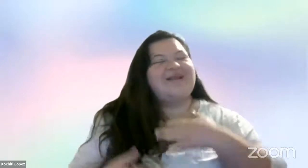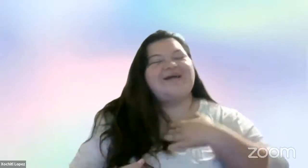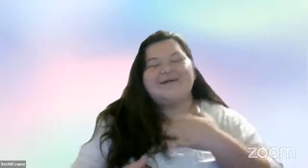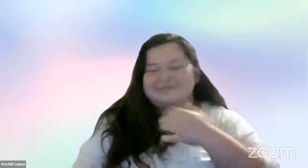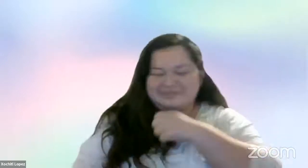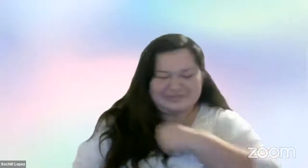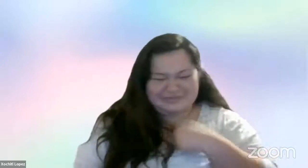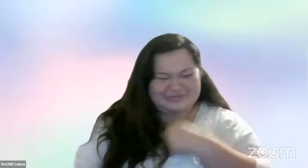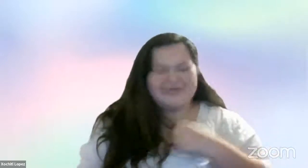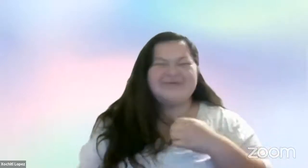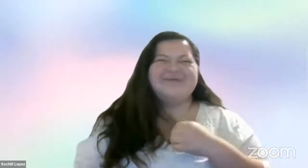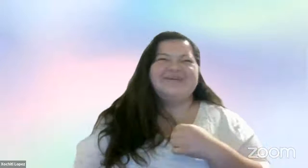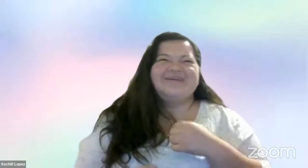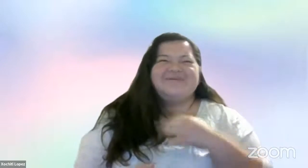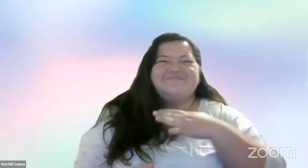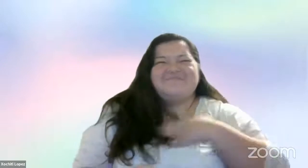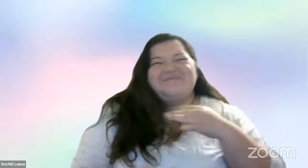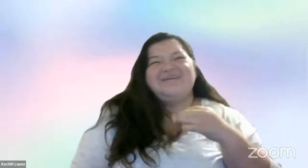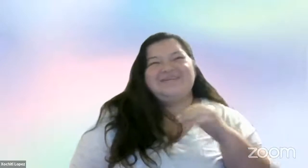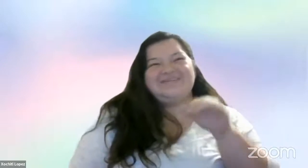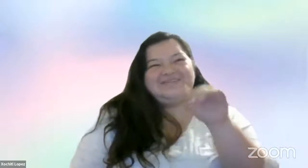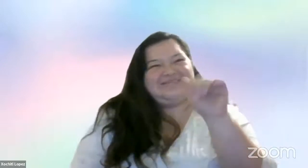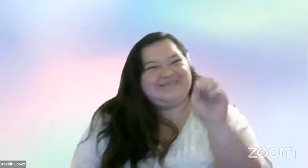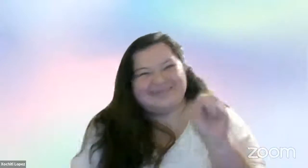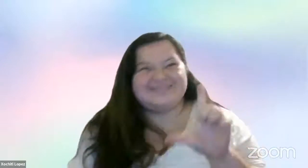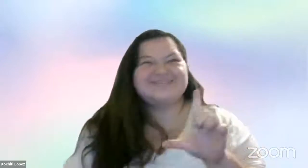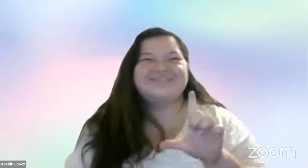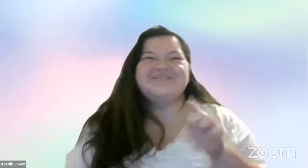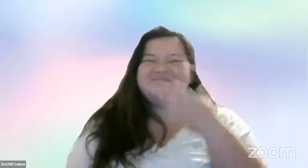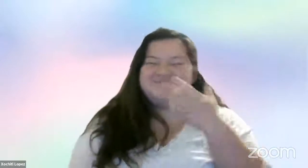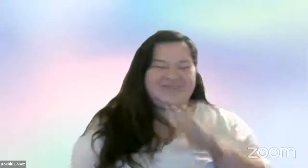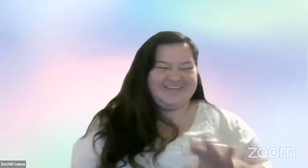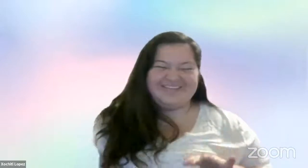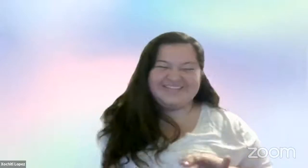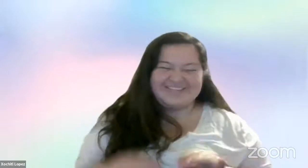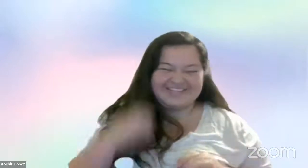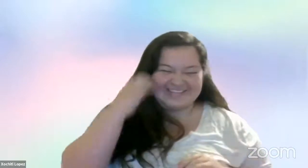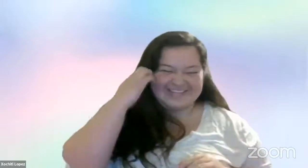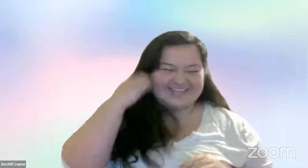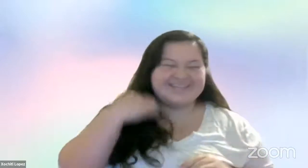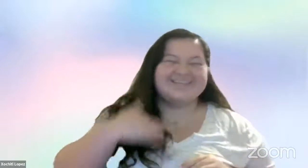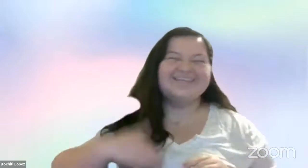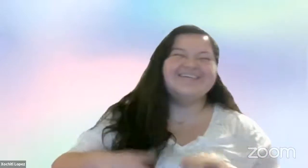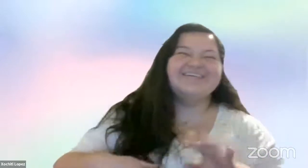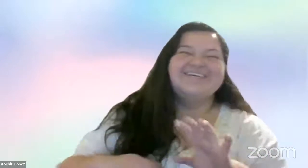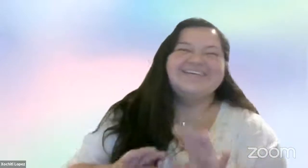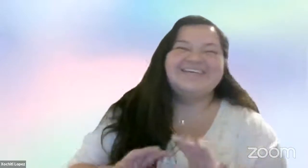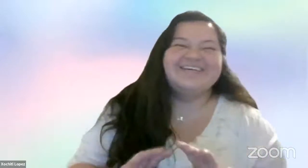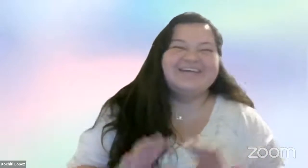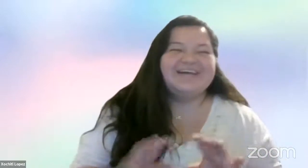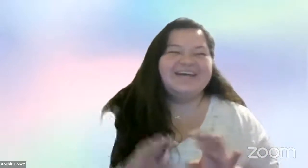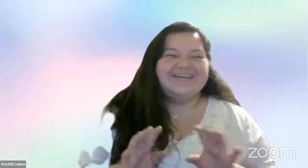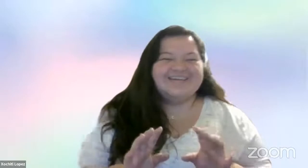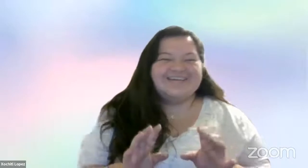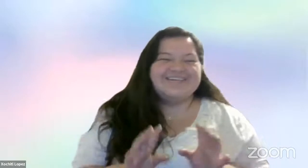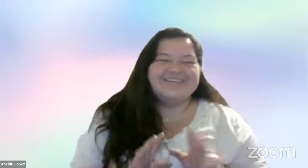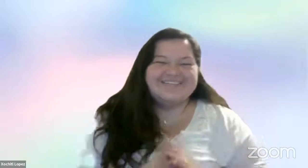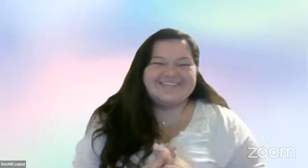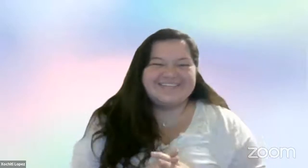I'm always learning ASL. I mean, and I'm so sorry. I'm still learning, and I'm sorry that my ASL isn't the greatest. And everyone's saying, Soji, no,